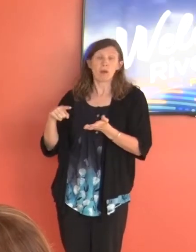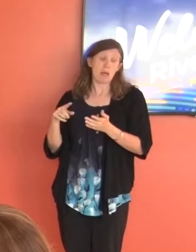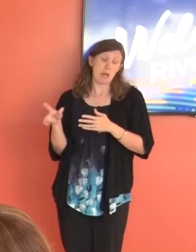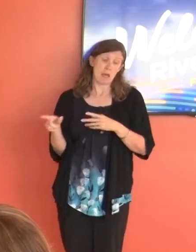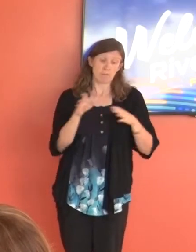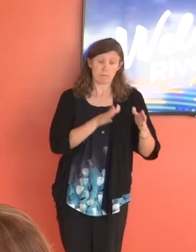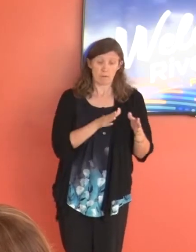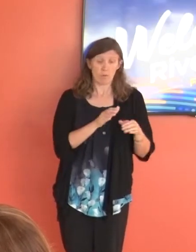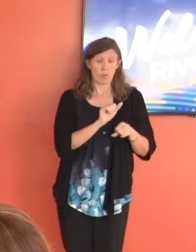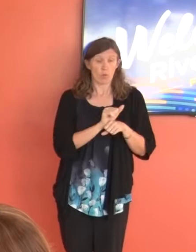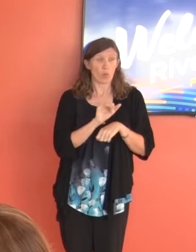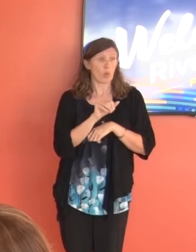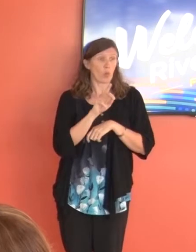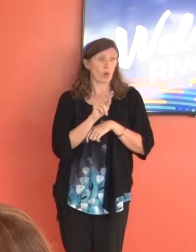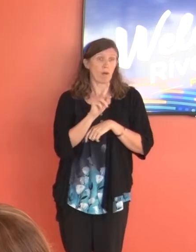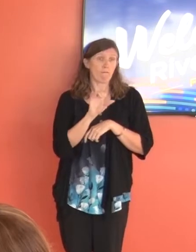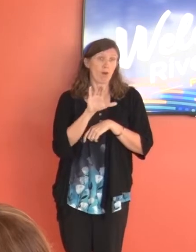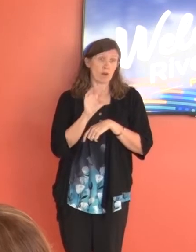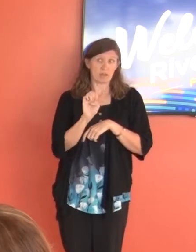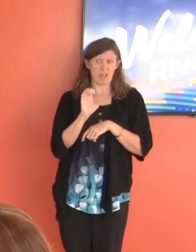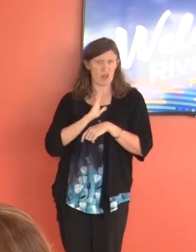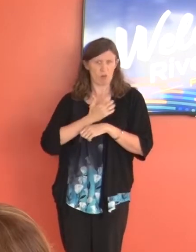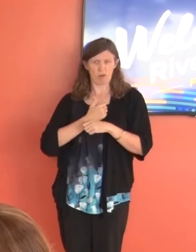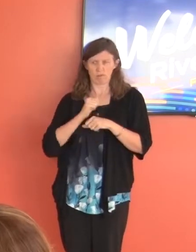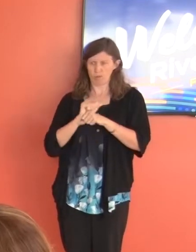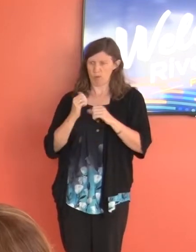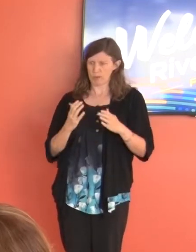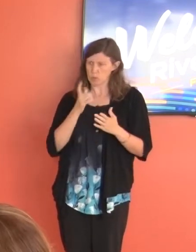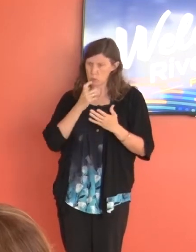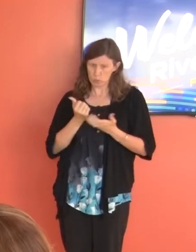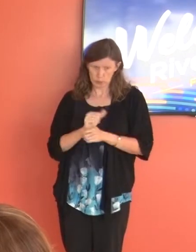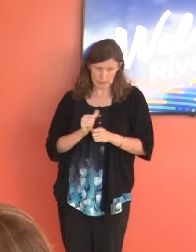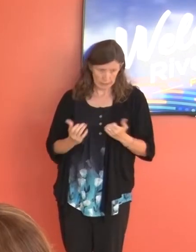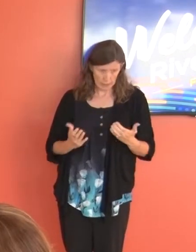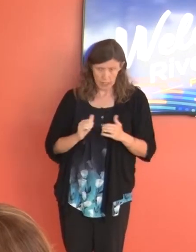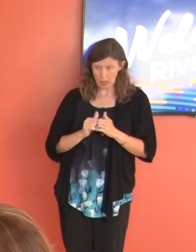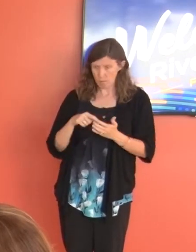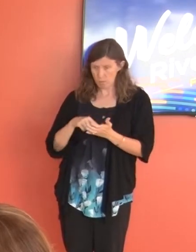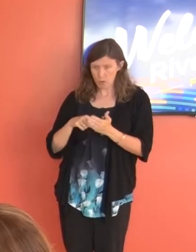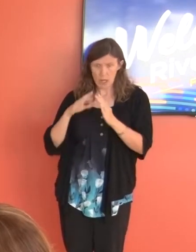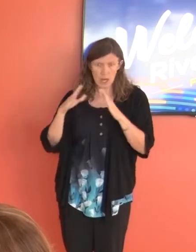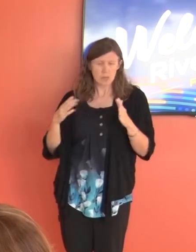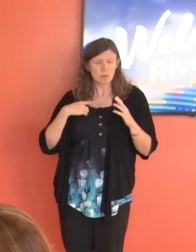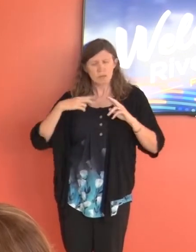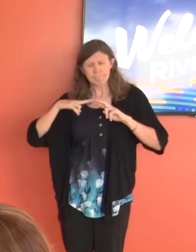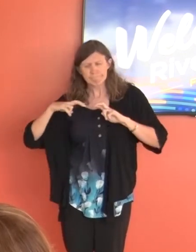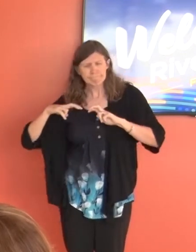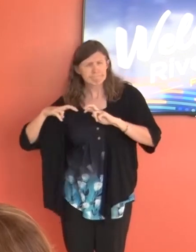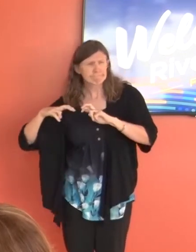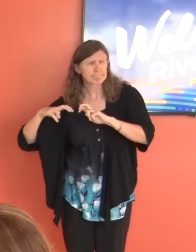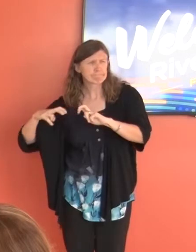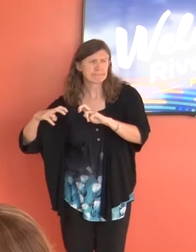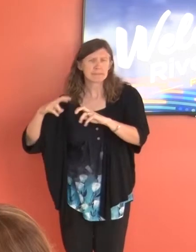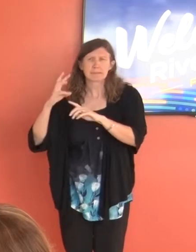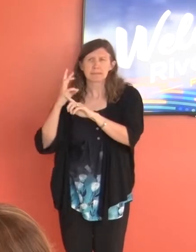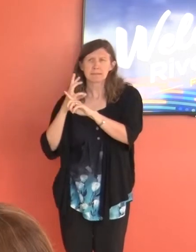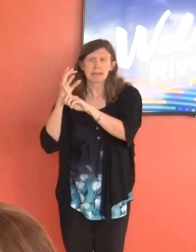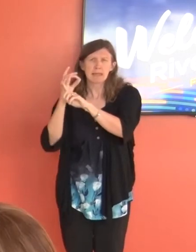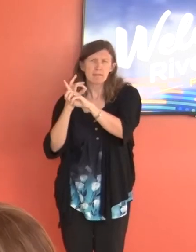our workforce, our employees. So we'll be looking at that during the next